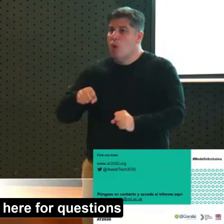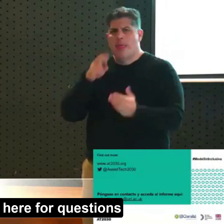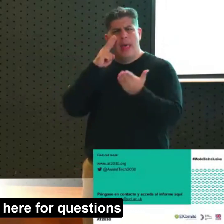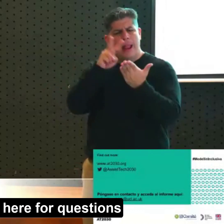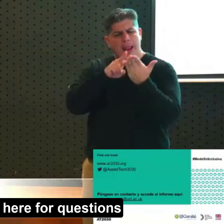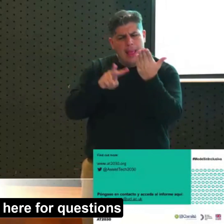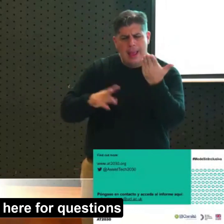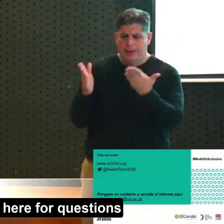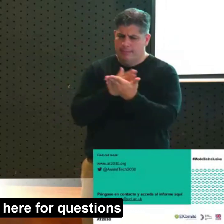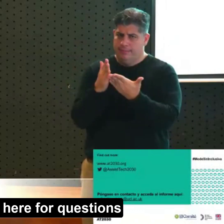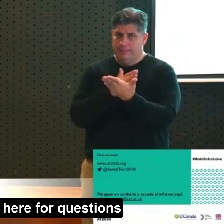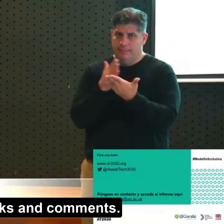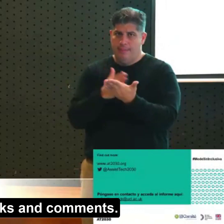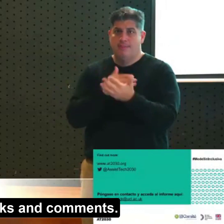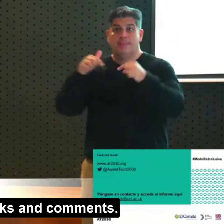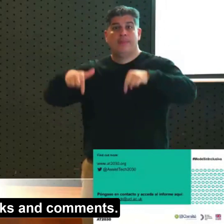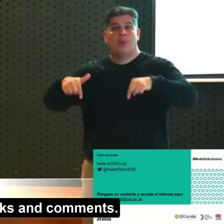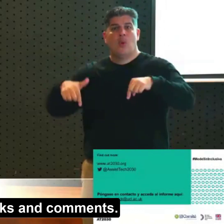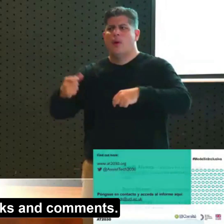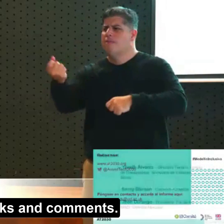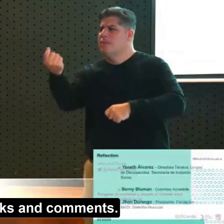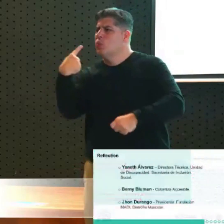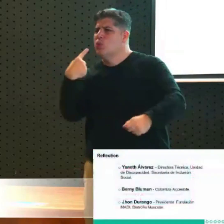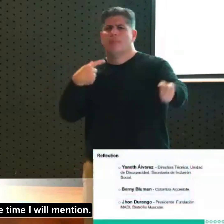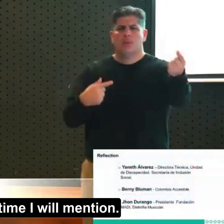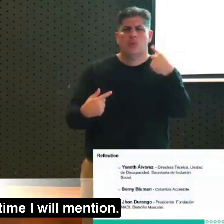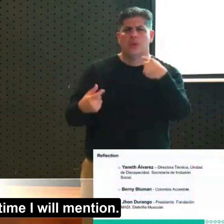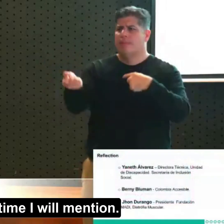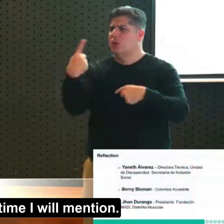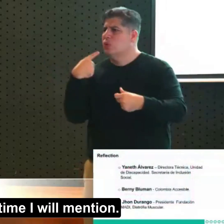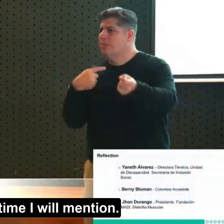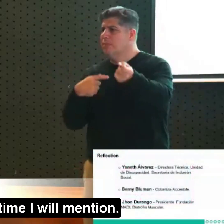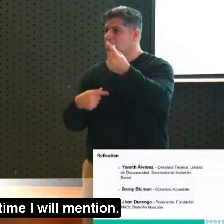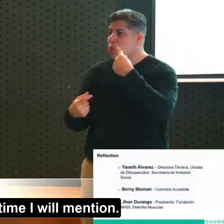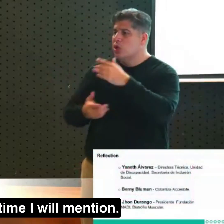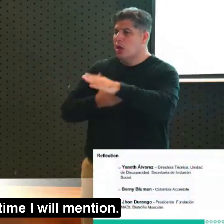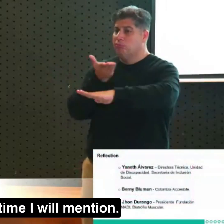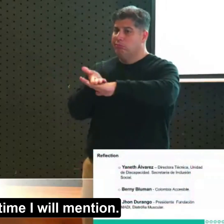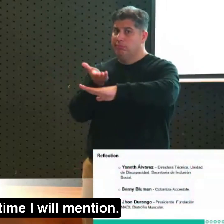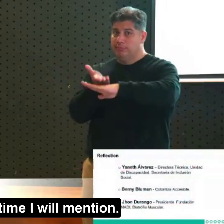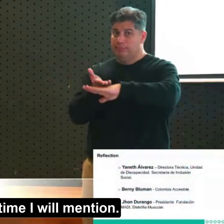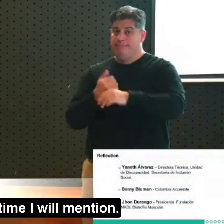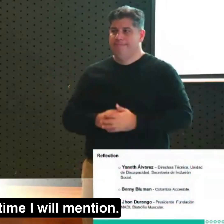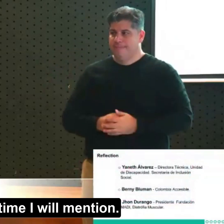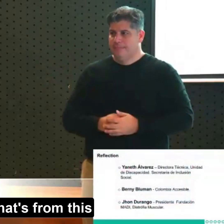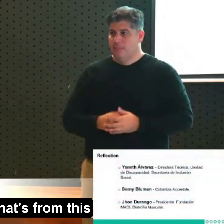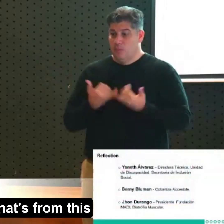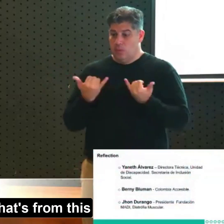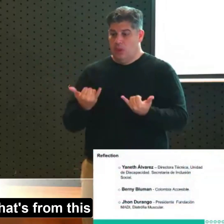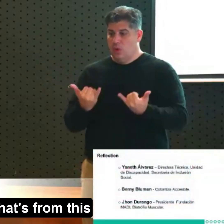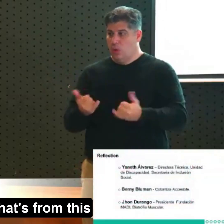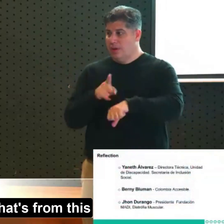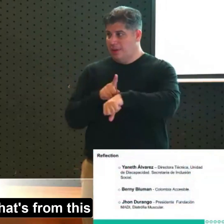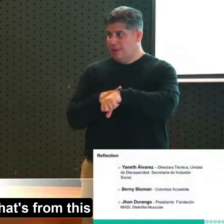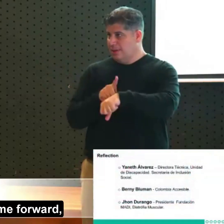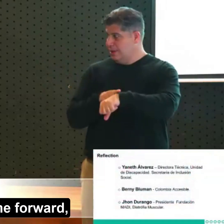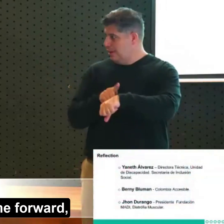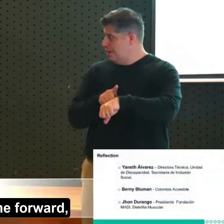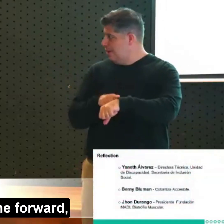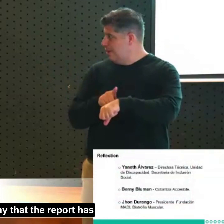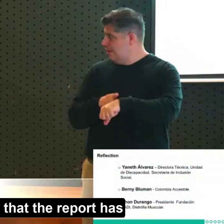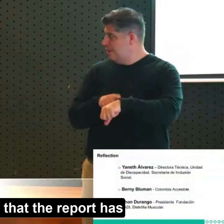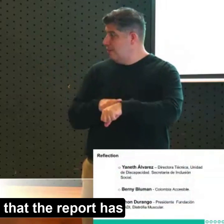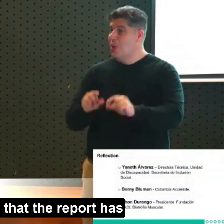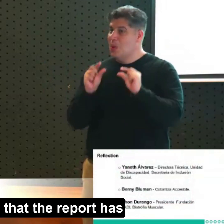are here for questions and remarks and comments. Given the time, I will mention now that from this